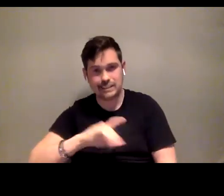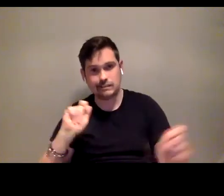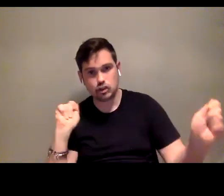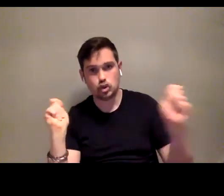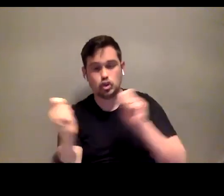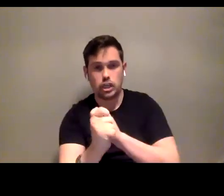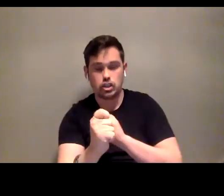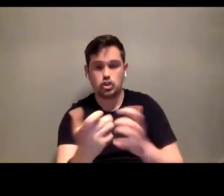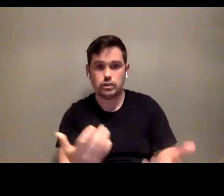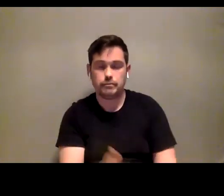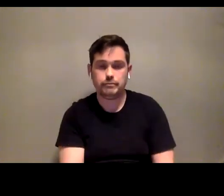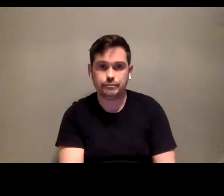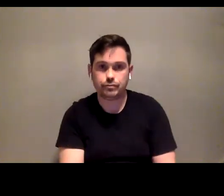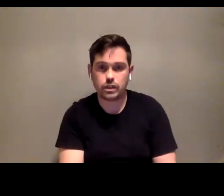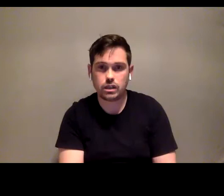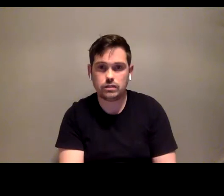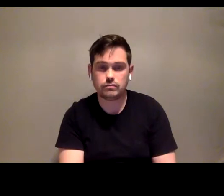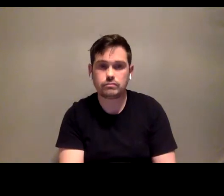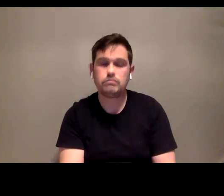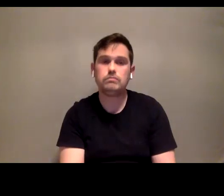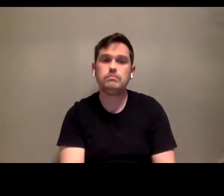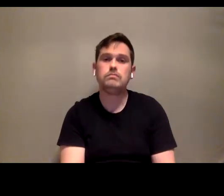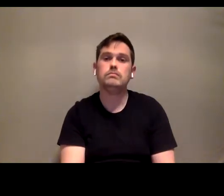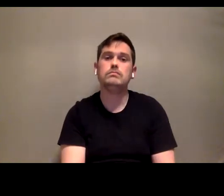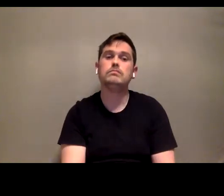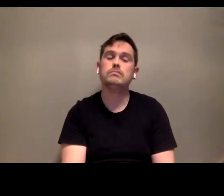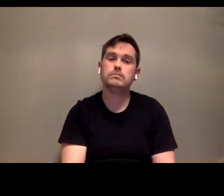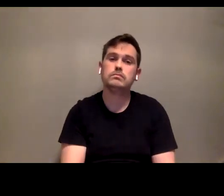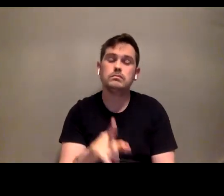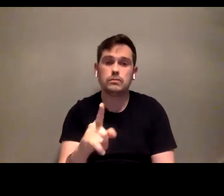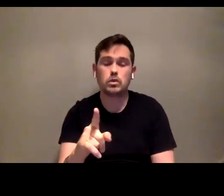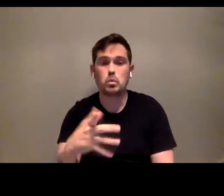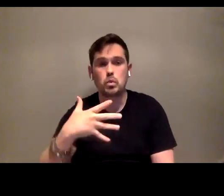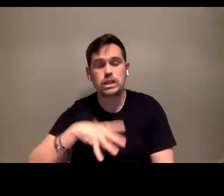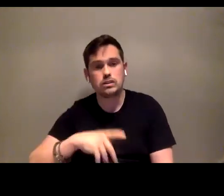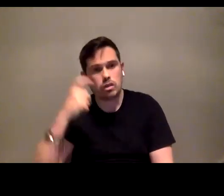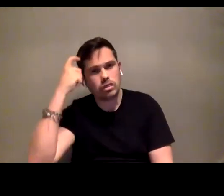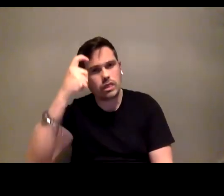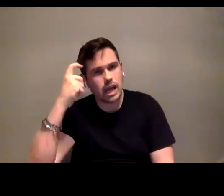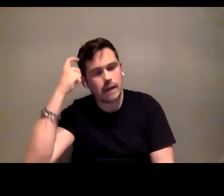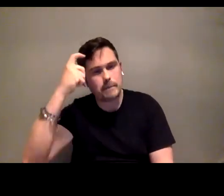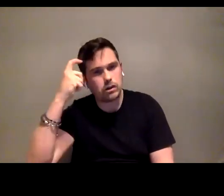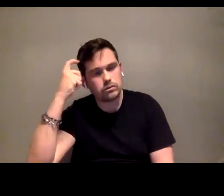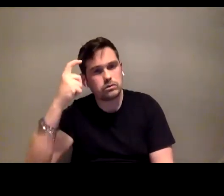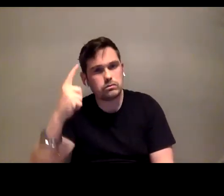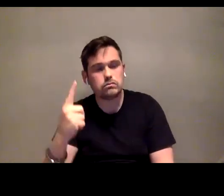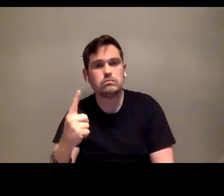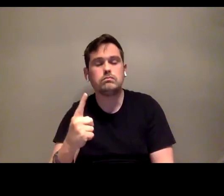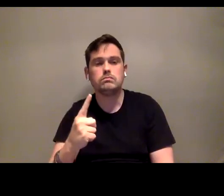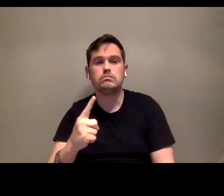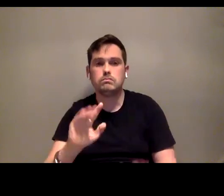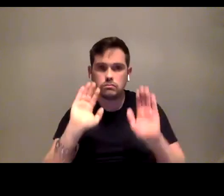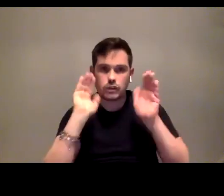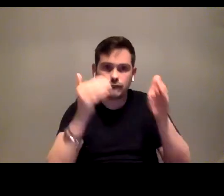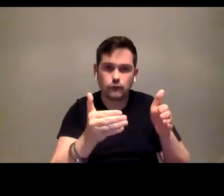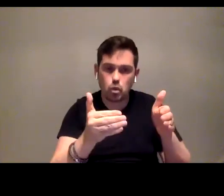run in. If we're going to see that change, then we need to overhaul who we're running them in the interest of, and that starts now by prioritising people and